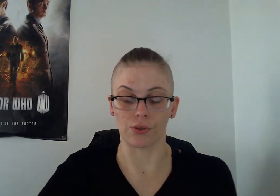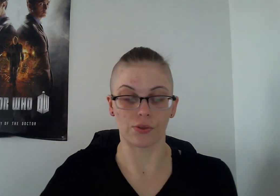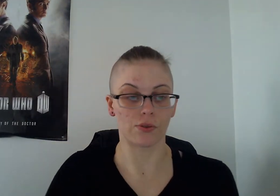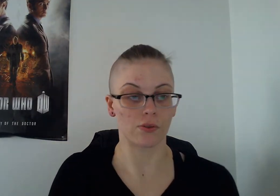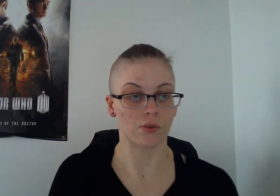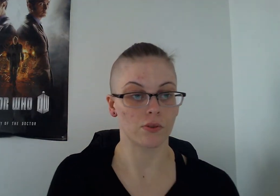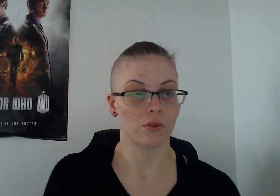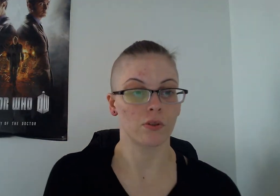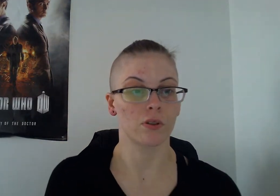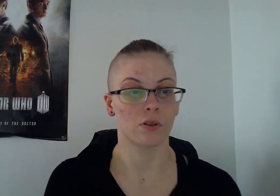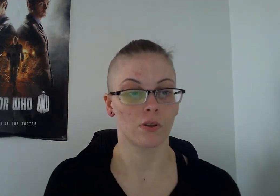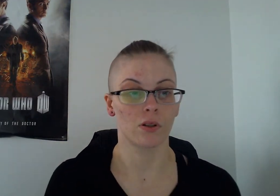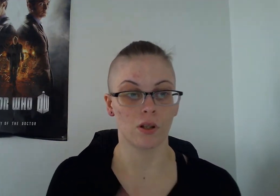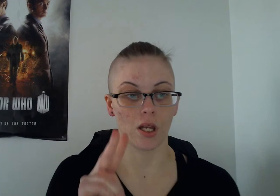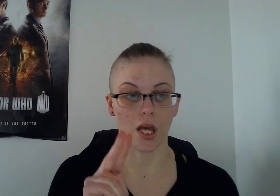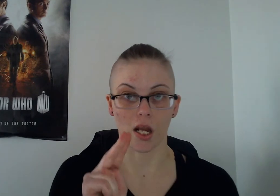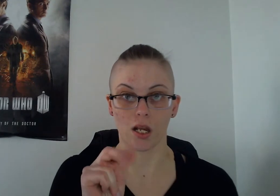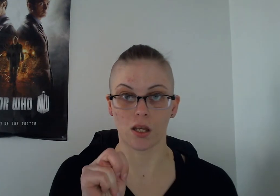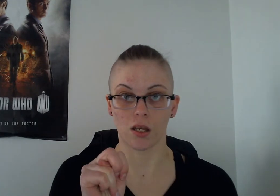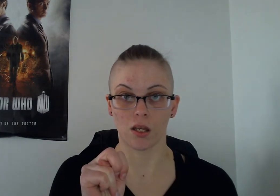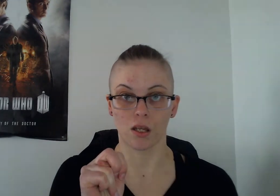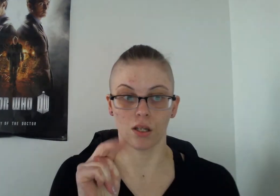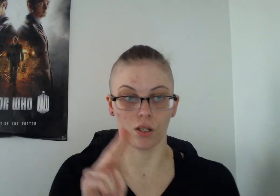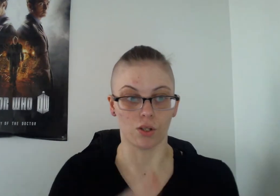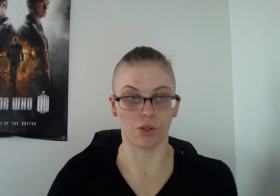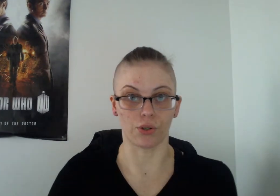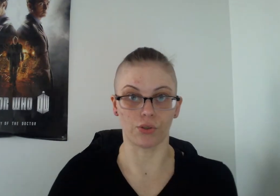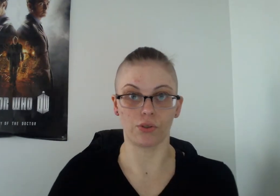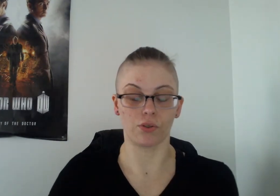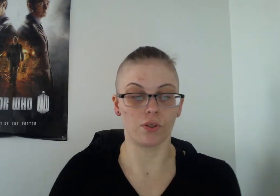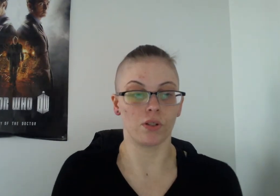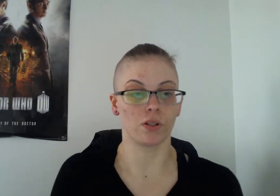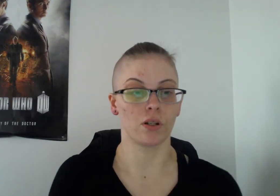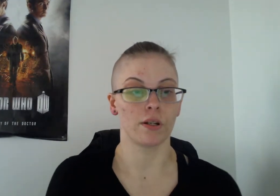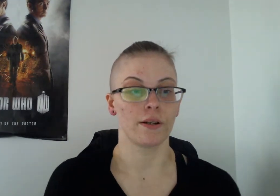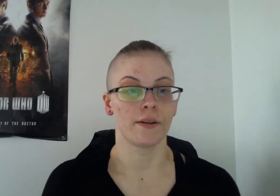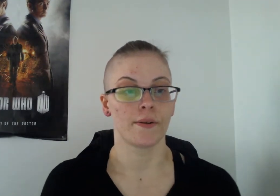Nurse. N. Nurse.